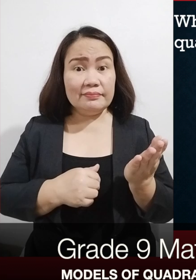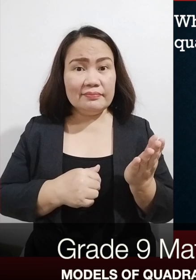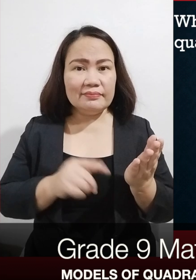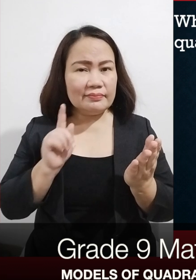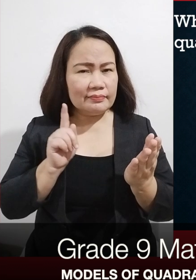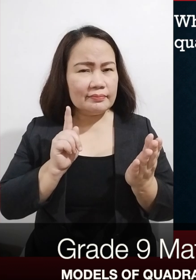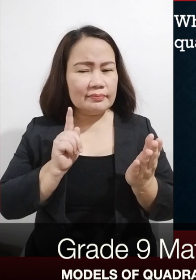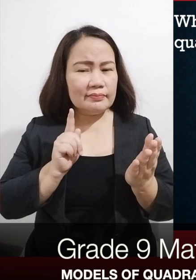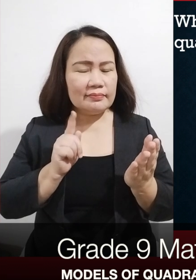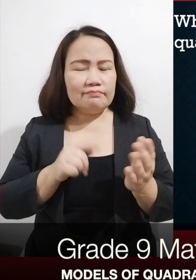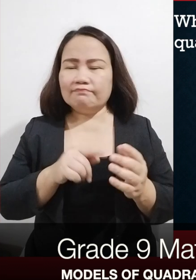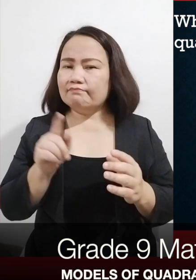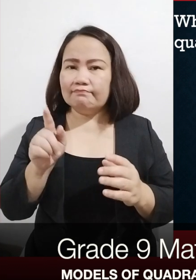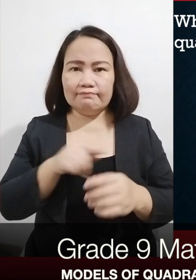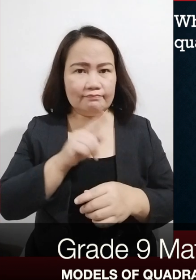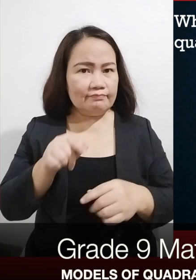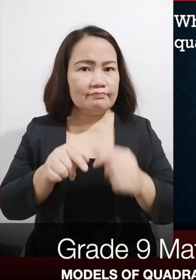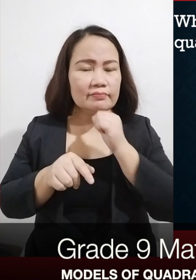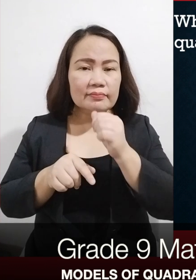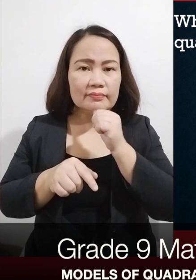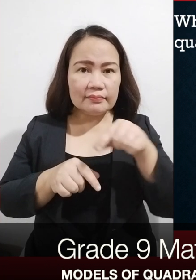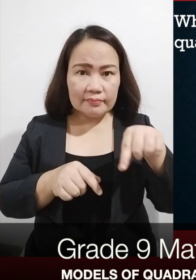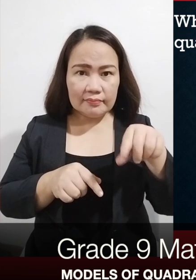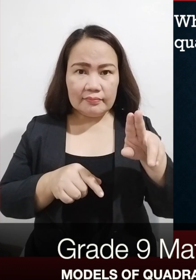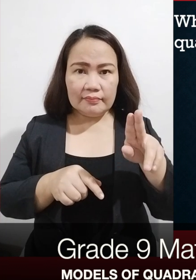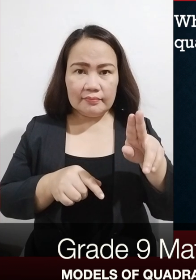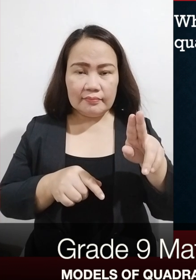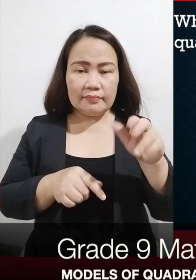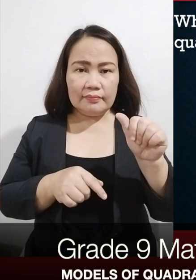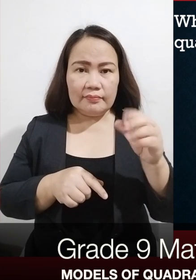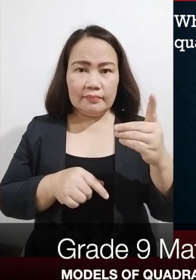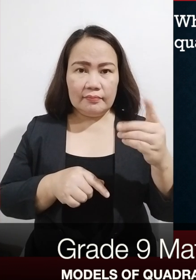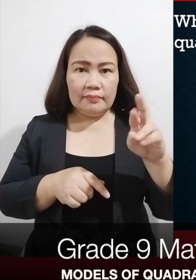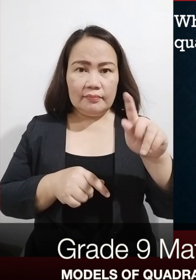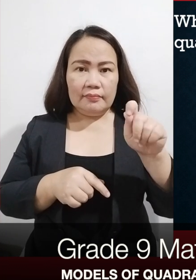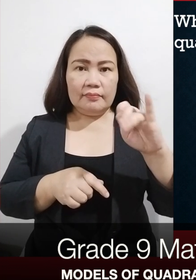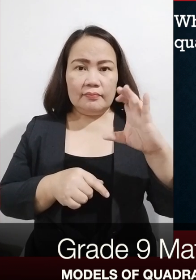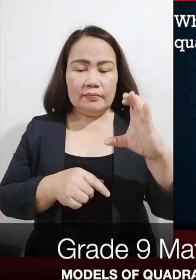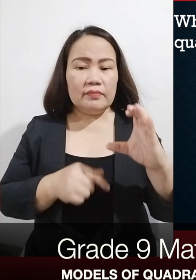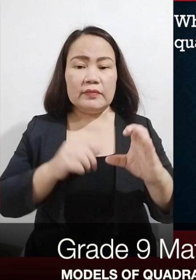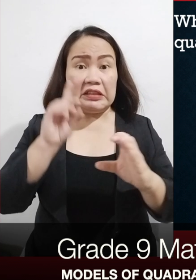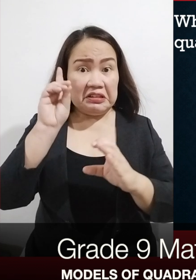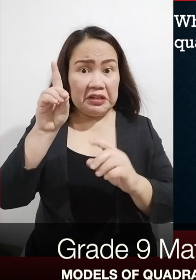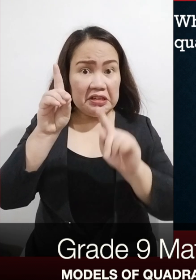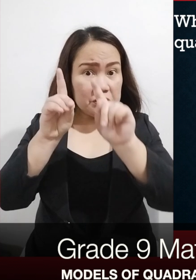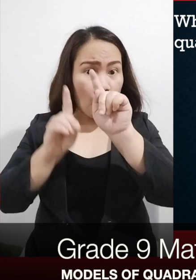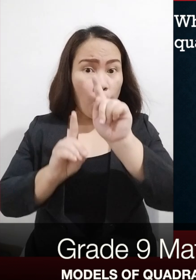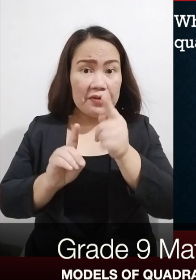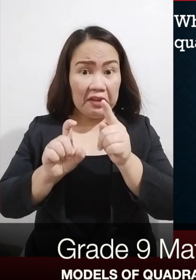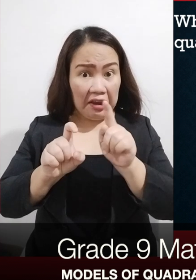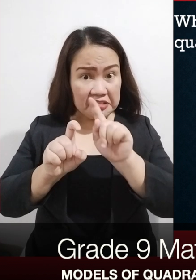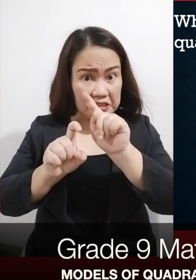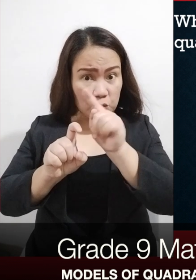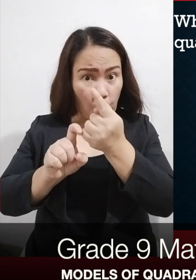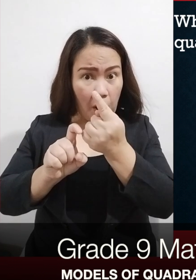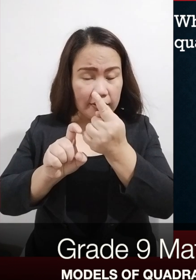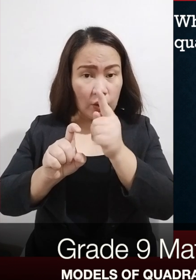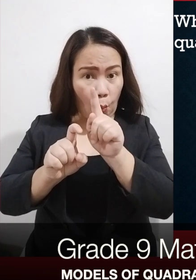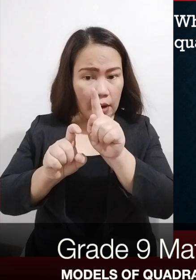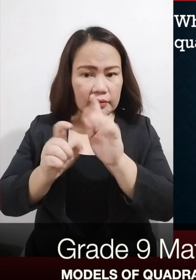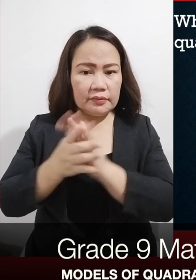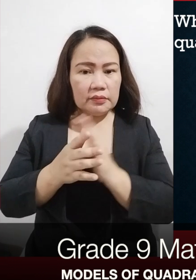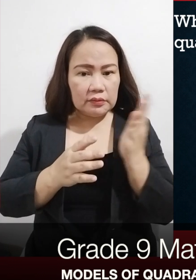So, this is not a quadratic function because the degree is 1.